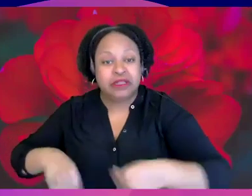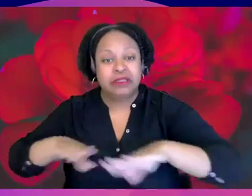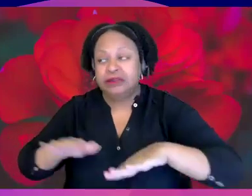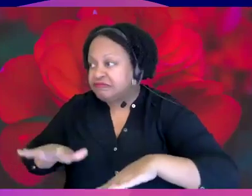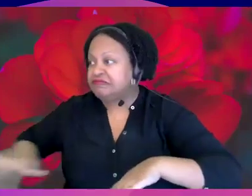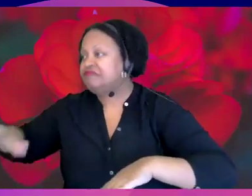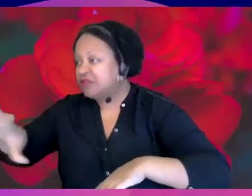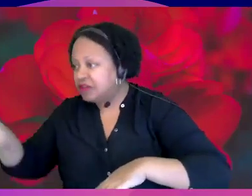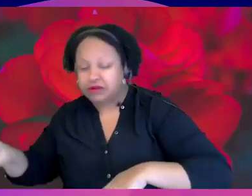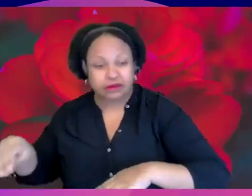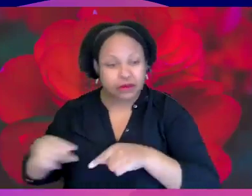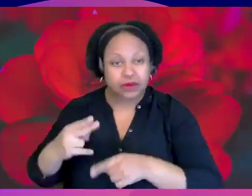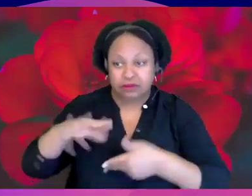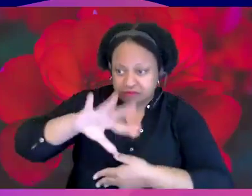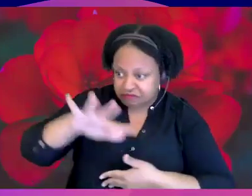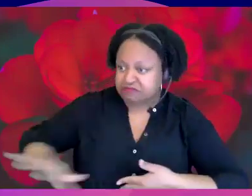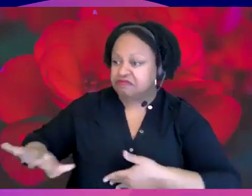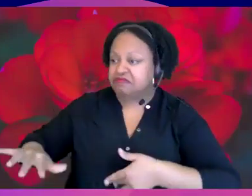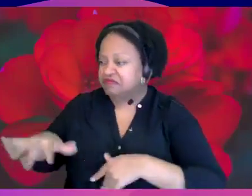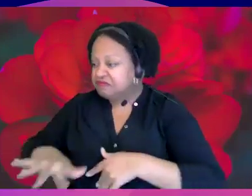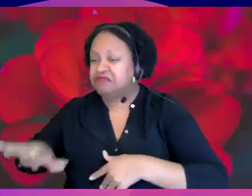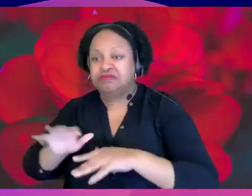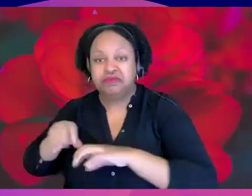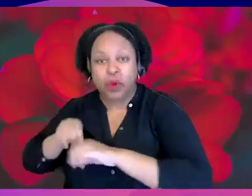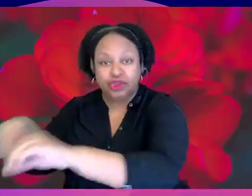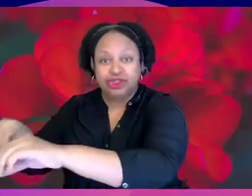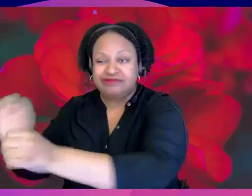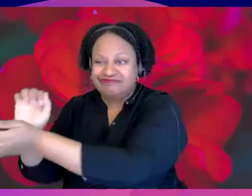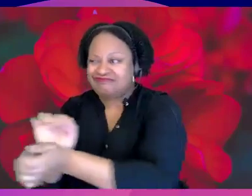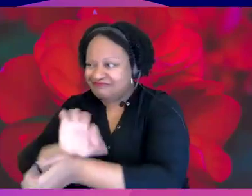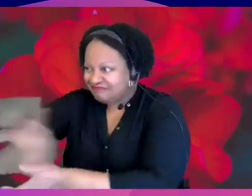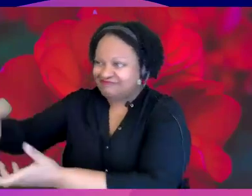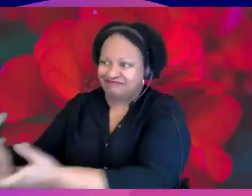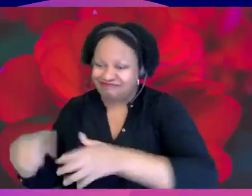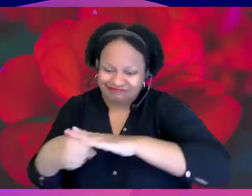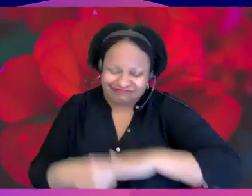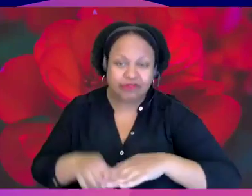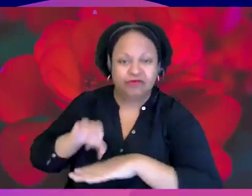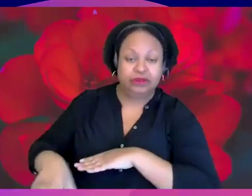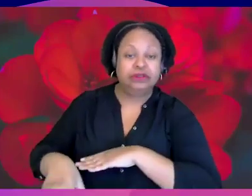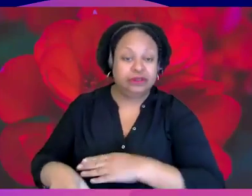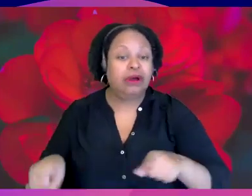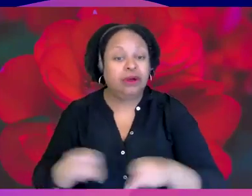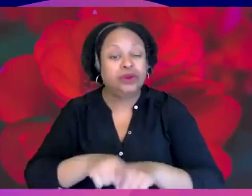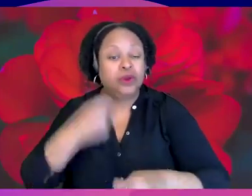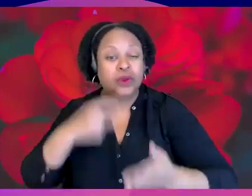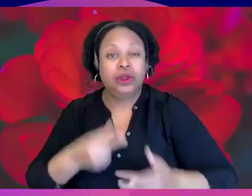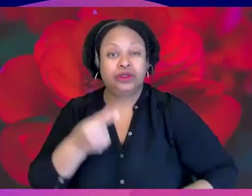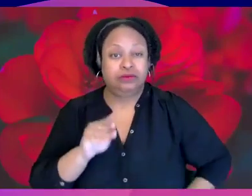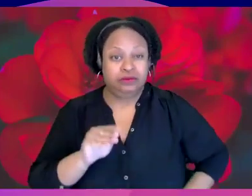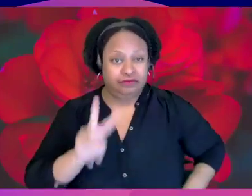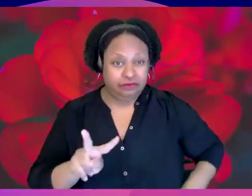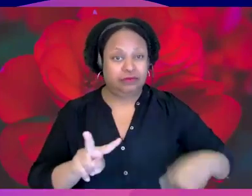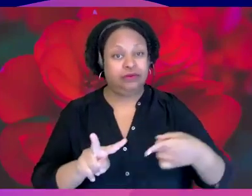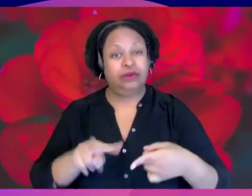focused on mobilizing knowledge to end the spectrum of gender-based violence, we also recognize that today these nations face disproportionate forms